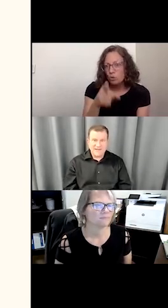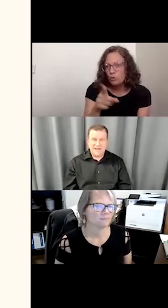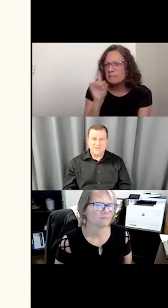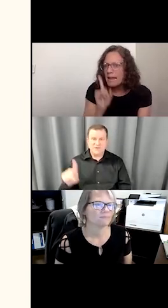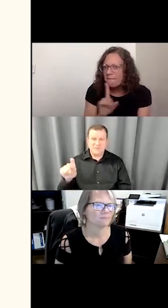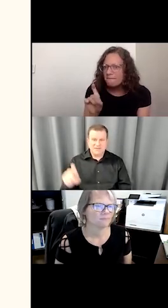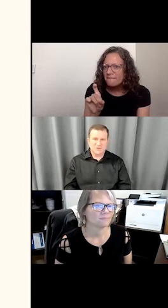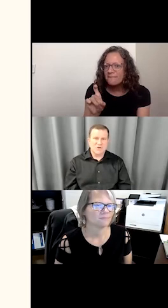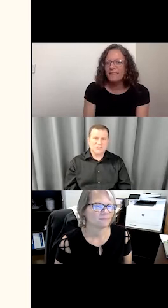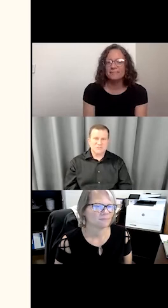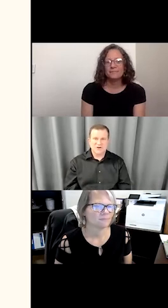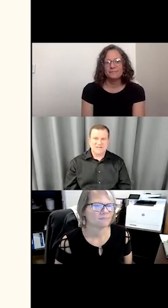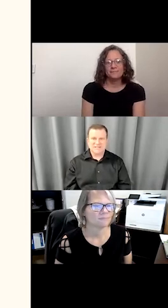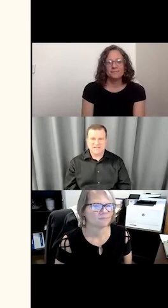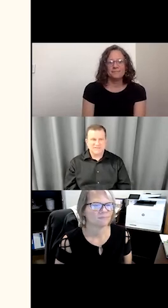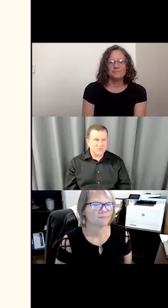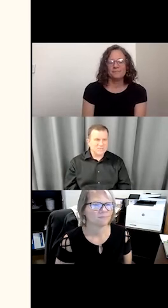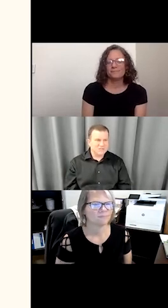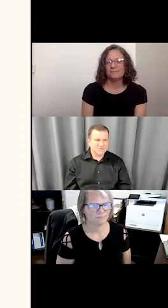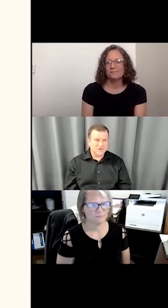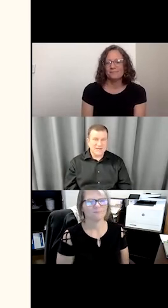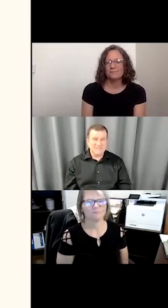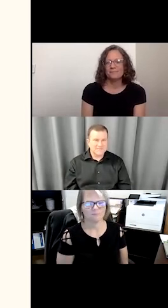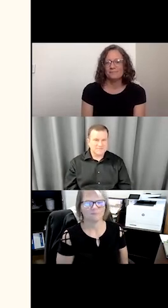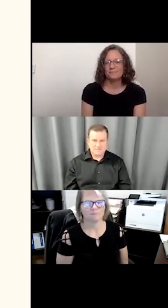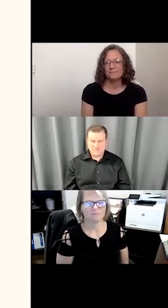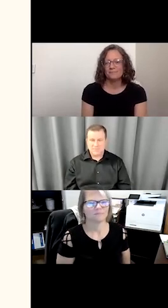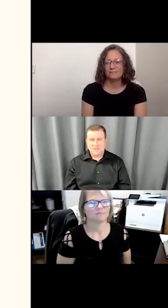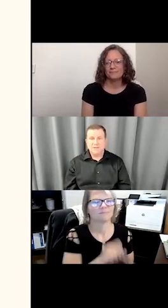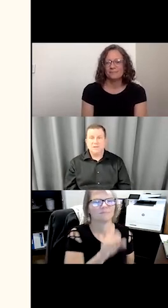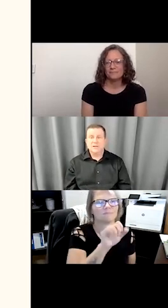deaf? And then you can make the little question mark sign if you wish. Are you deaf?